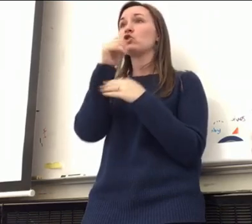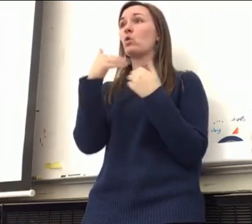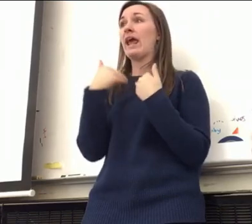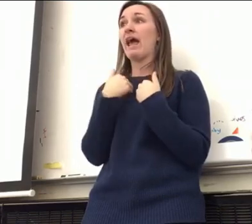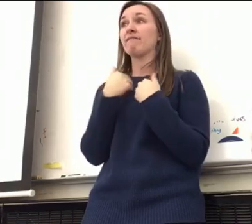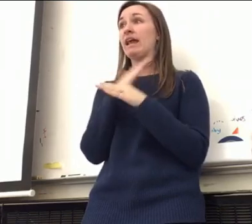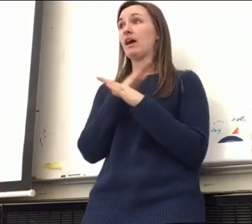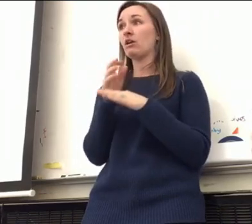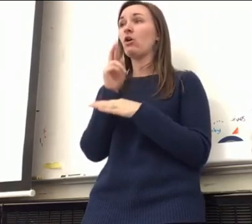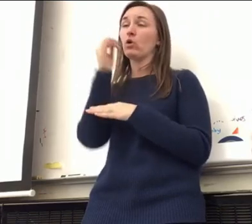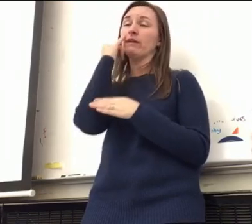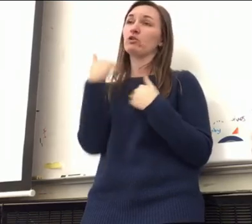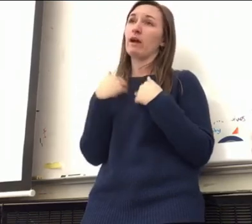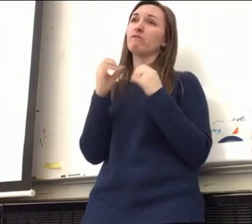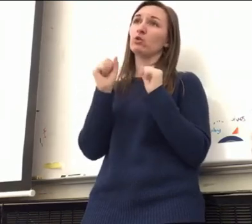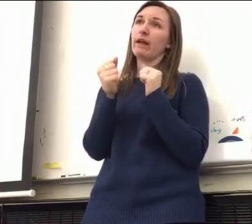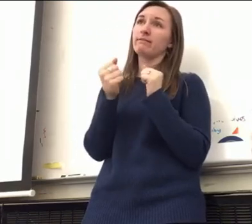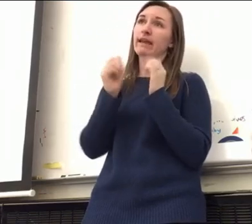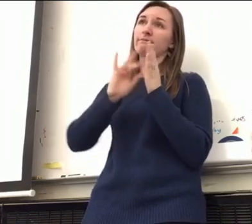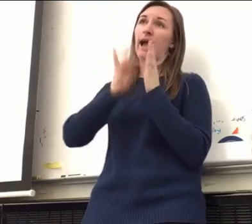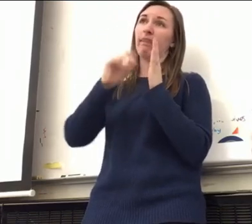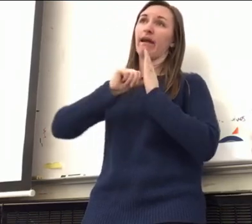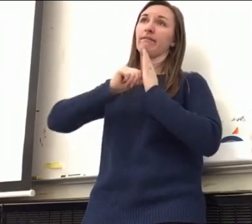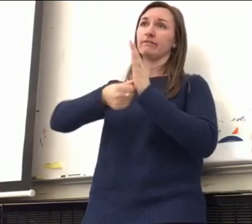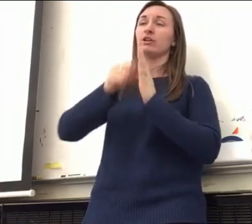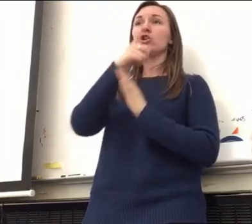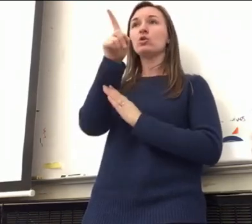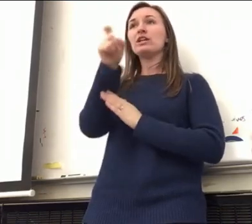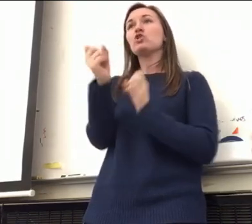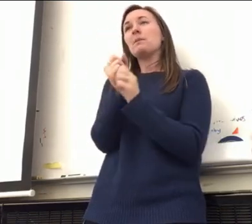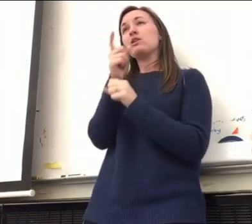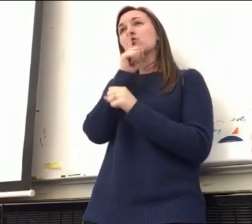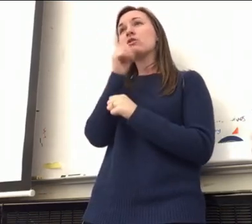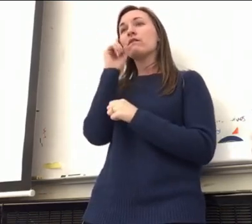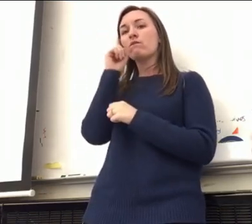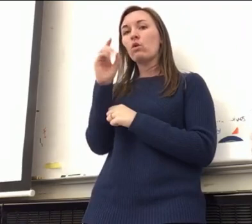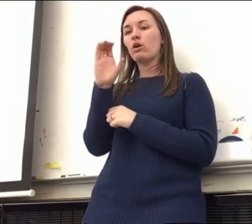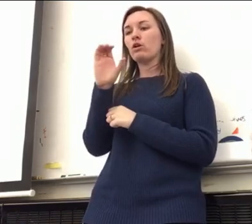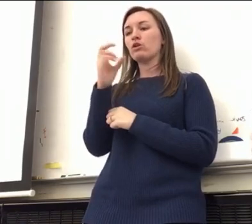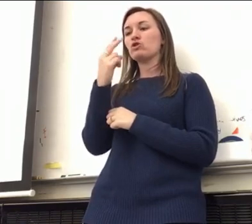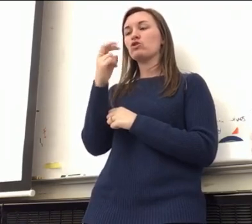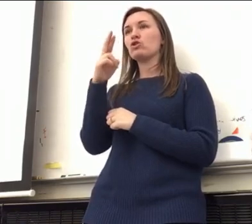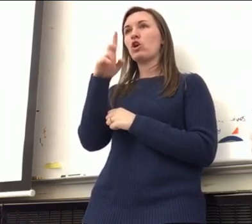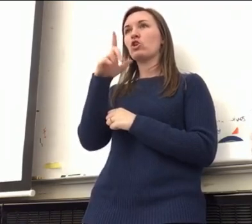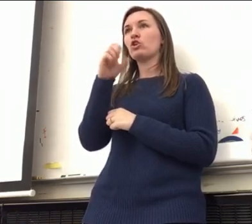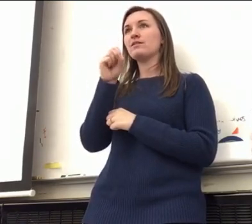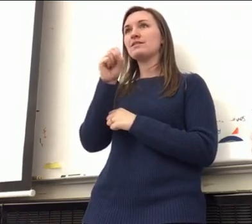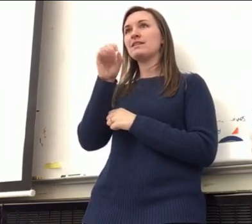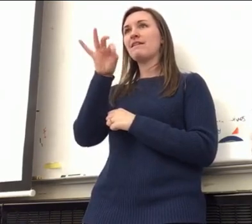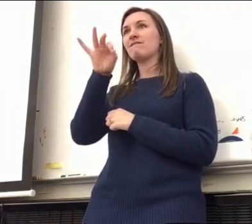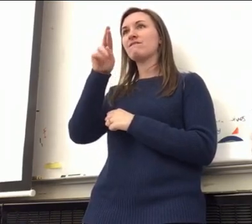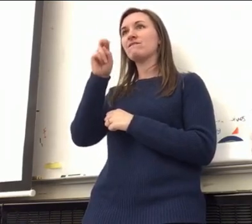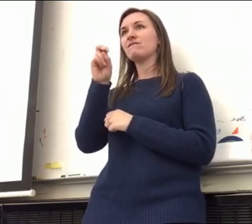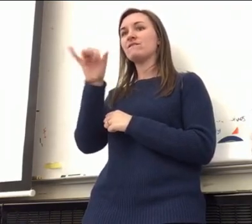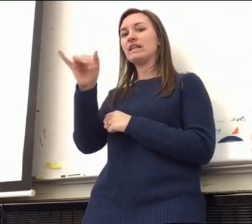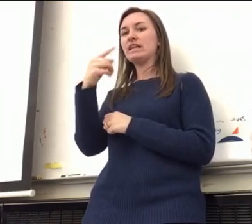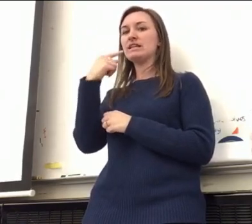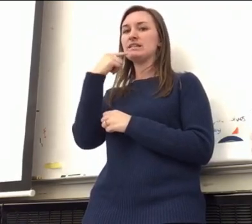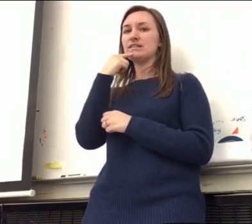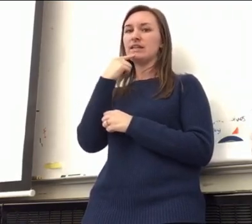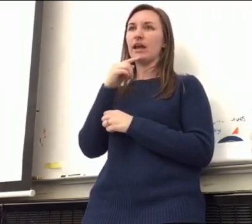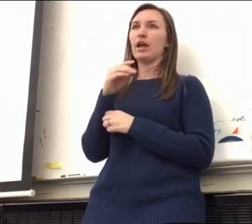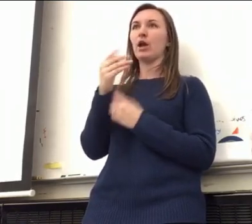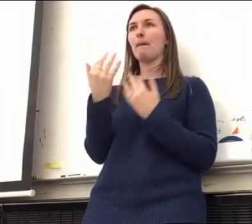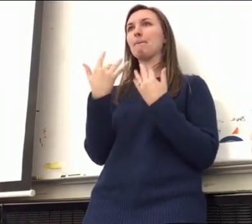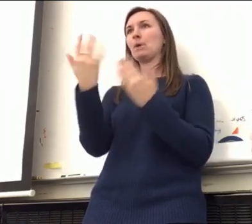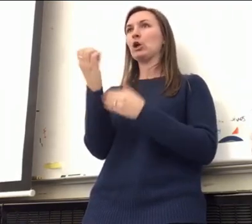or if you do have it, you can highlight it, something like that. You need to make sure you know for Charles Finney the words burned over